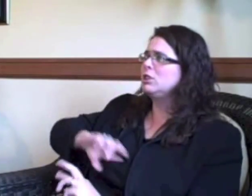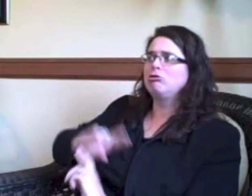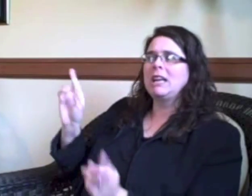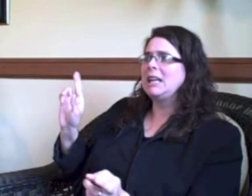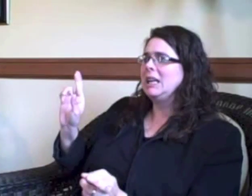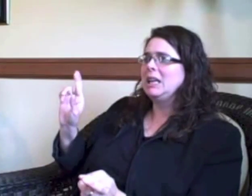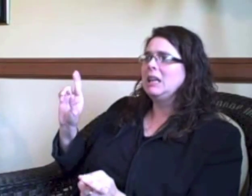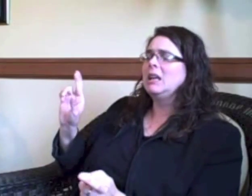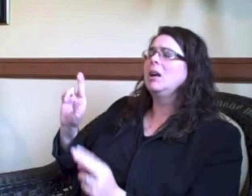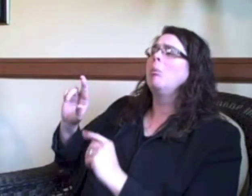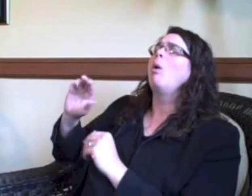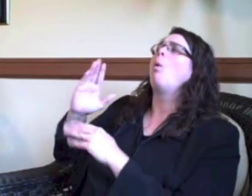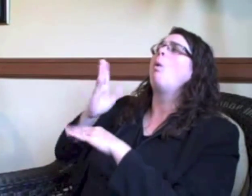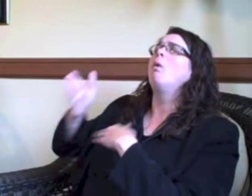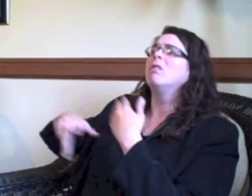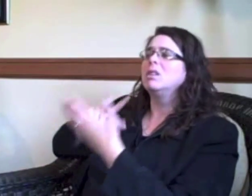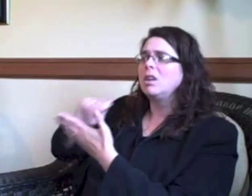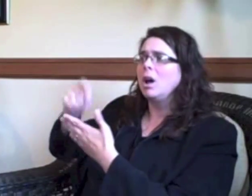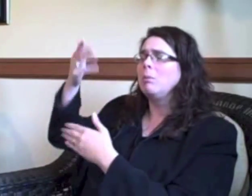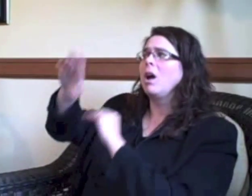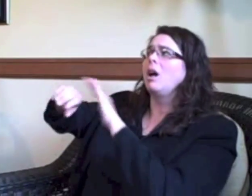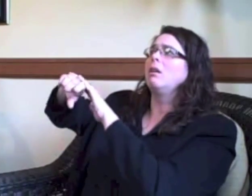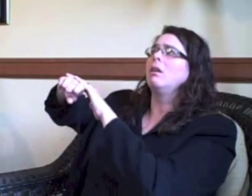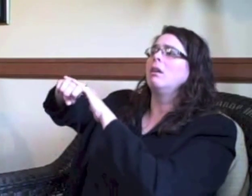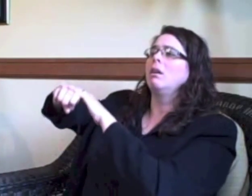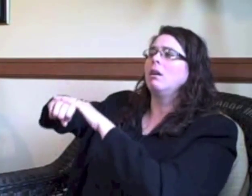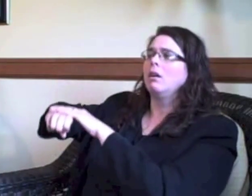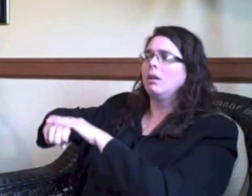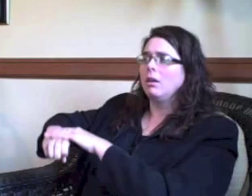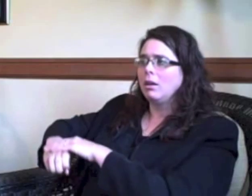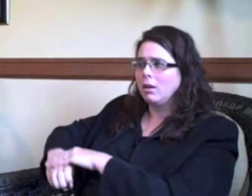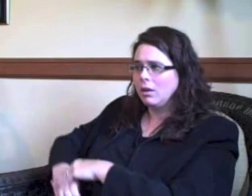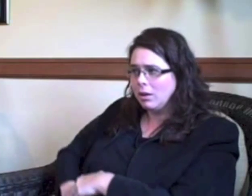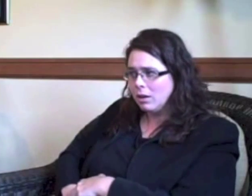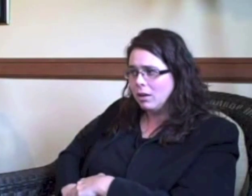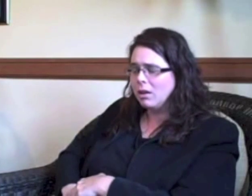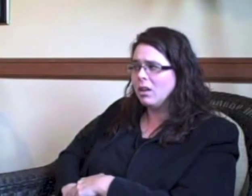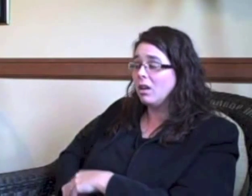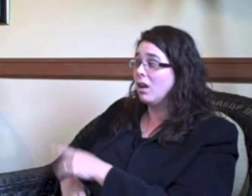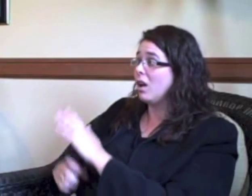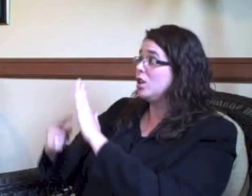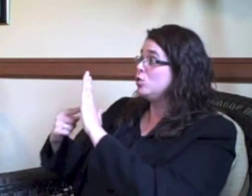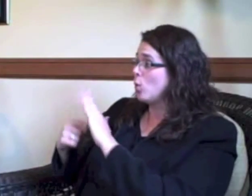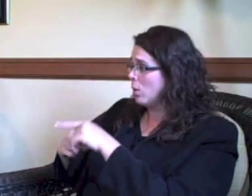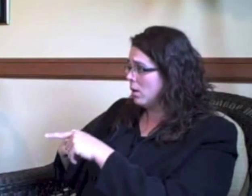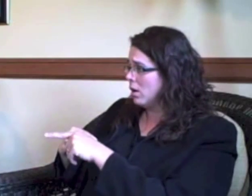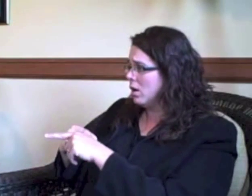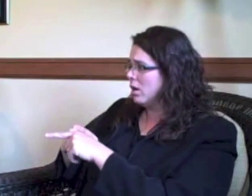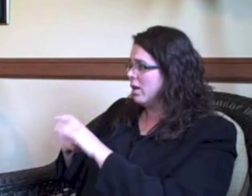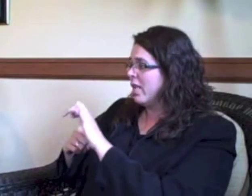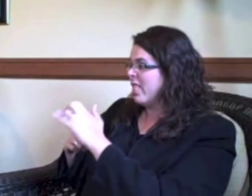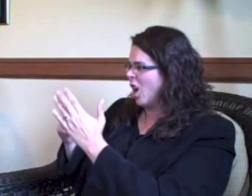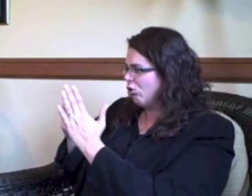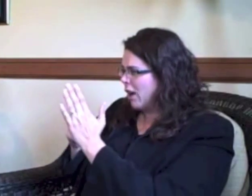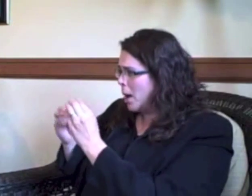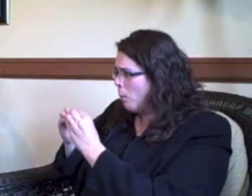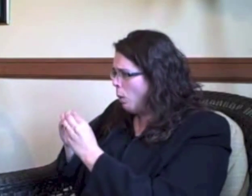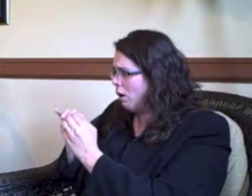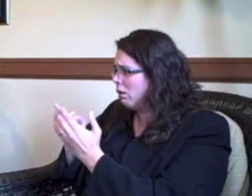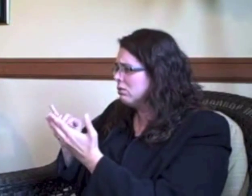resisting inside. I wasn't 100% ready. And over time, that resistance kind of faded. And when he showed me this, and I